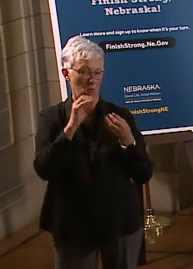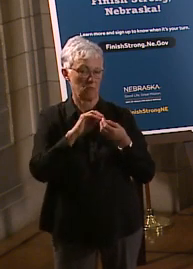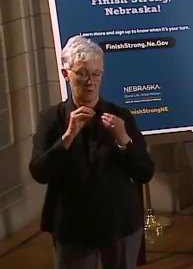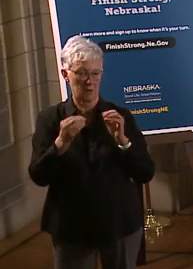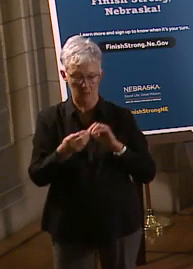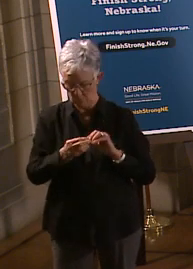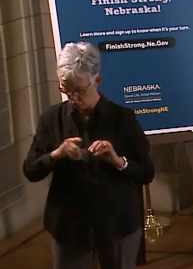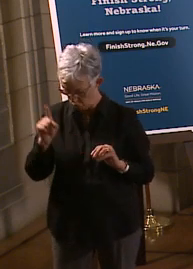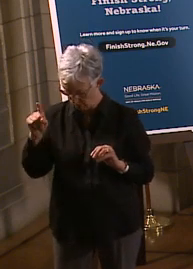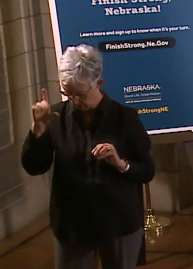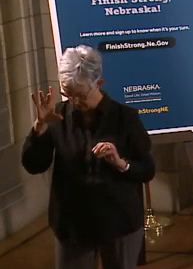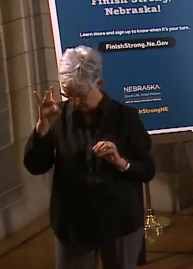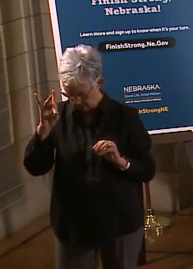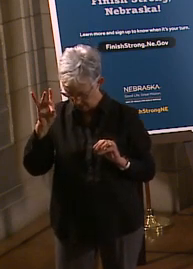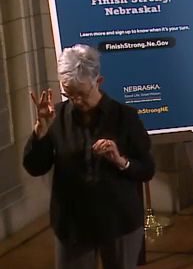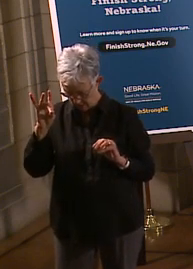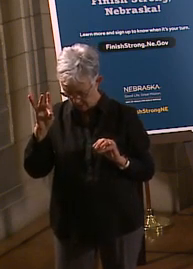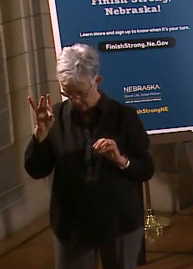1-833-998-2275.